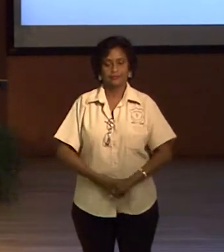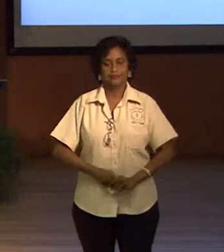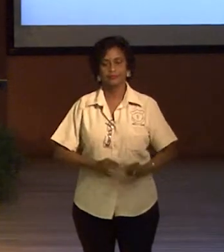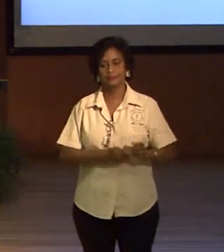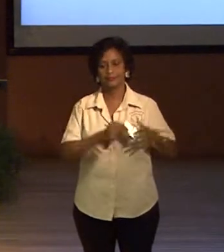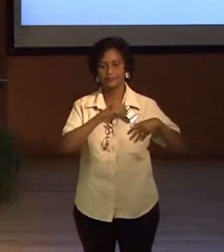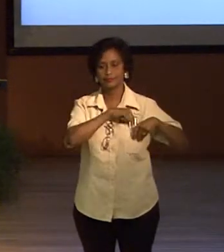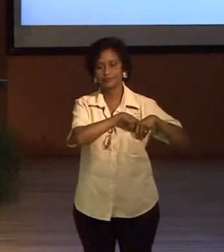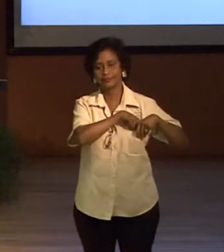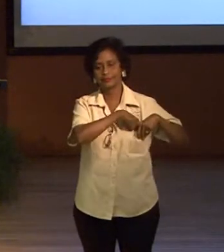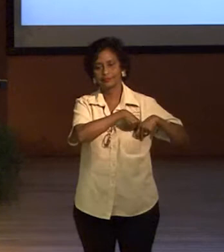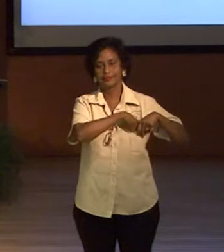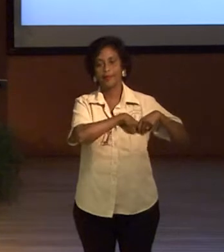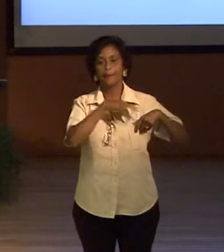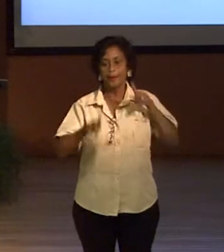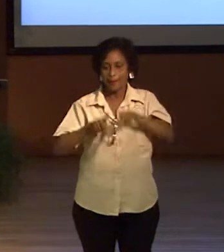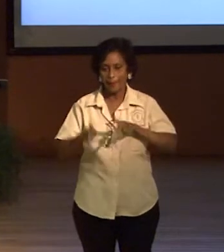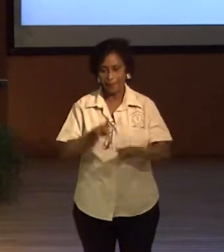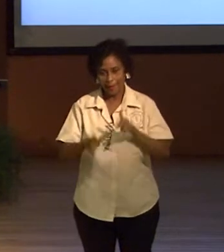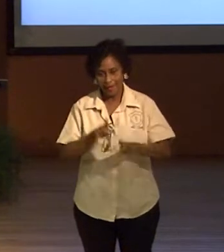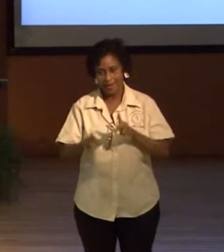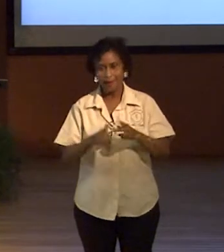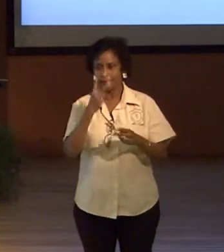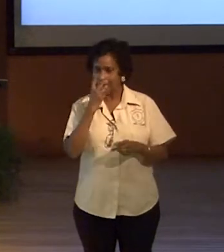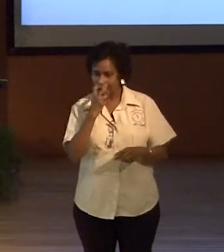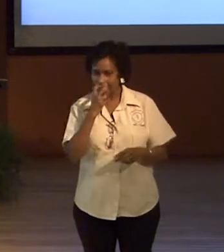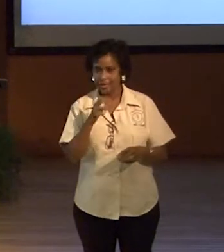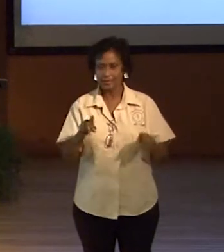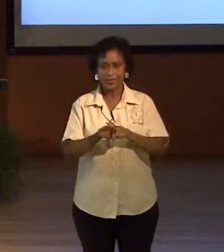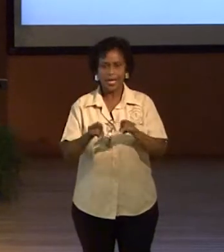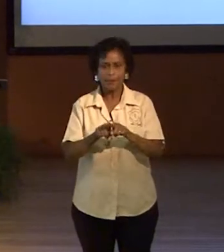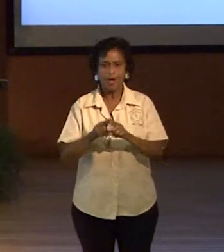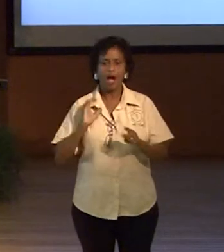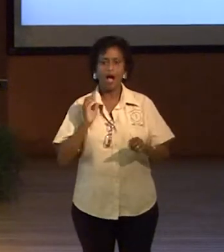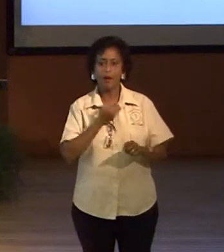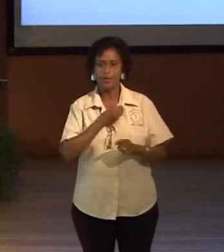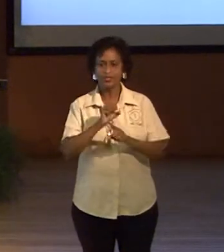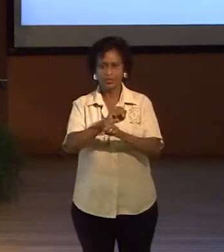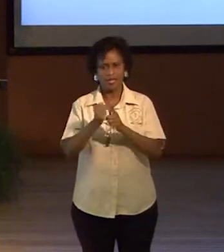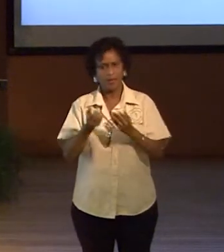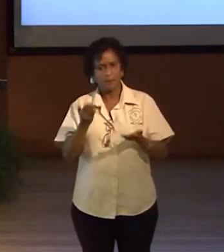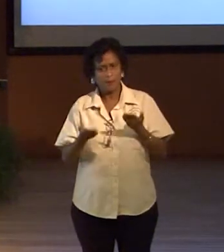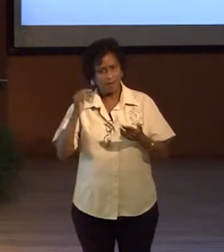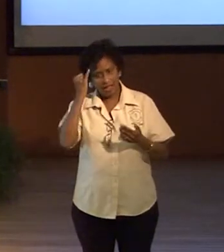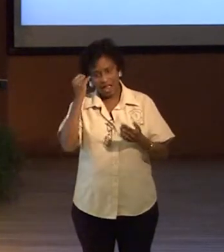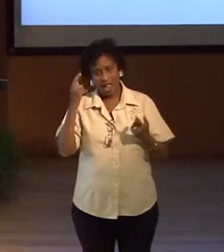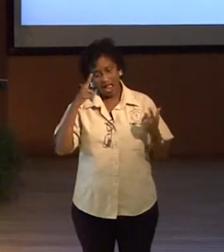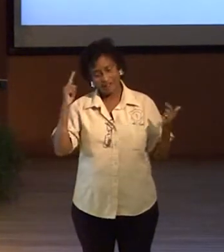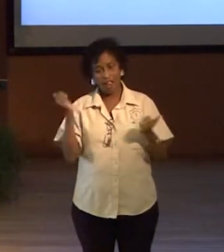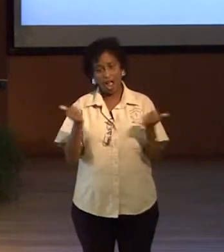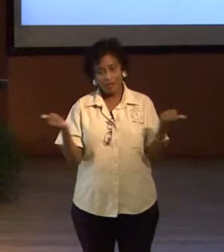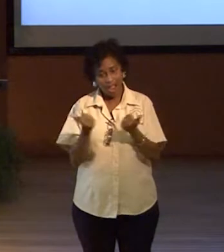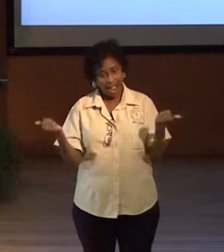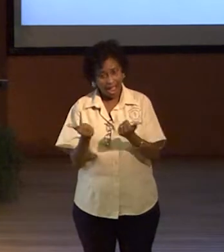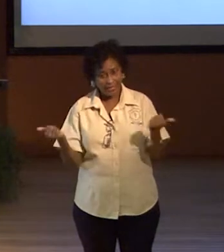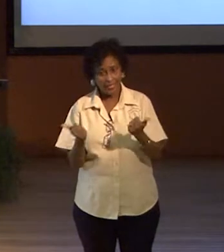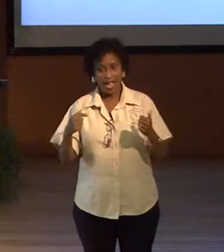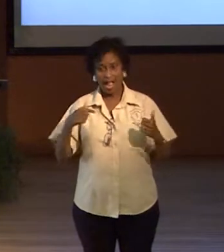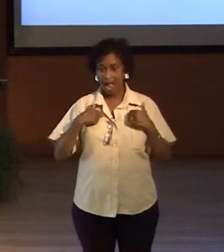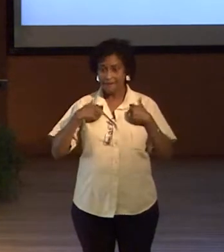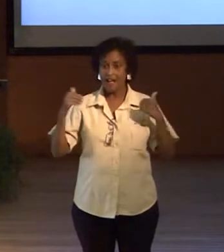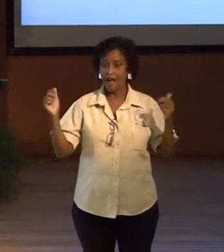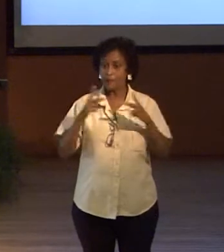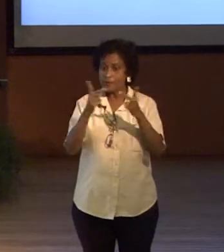people who are blind. And, of course, for the rest of society, it might not seem as such a big thing because there are many other buildings, many